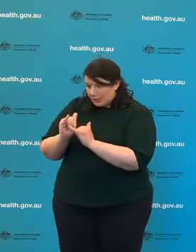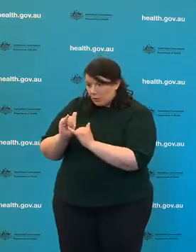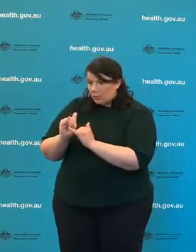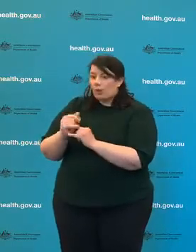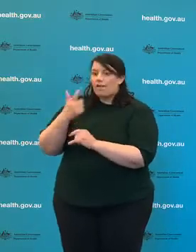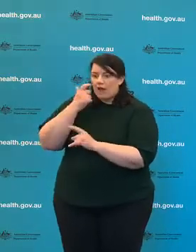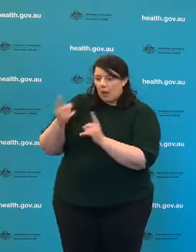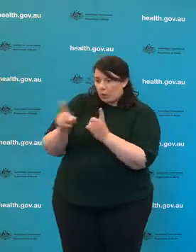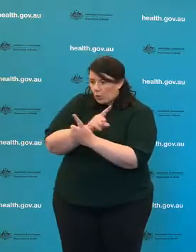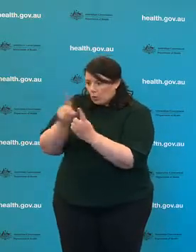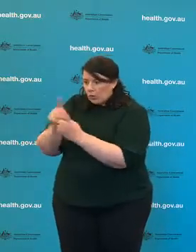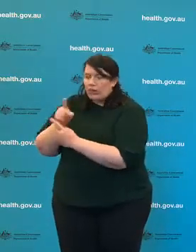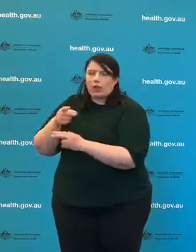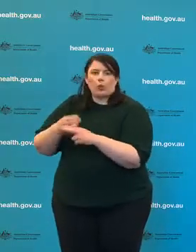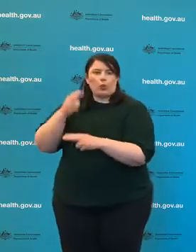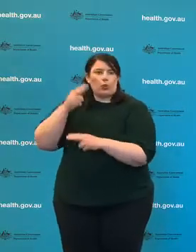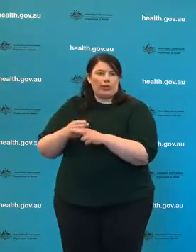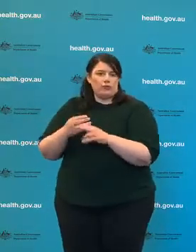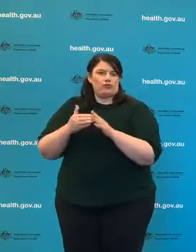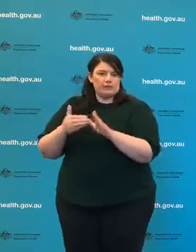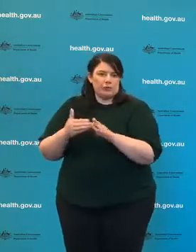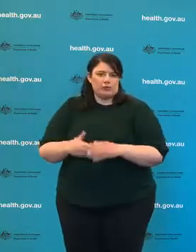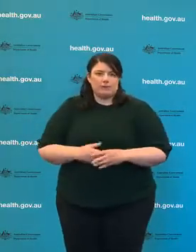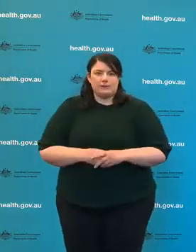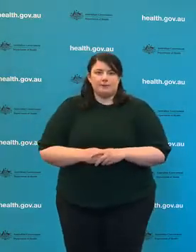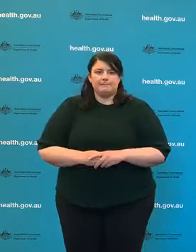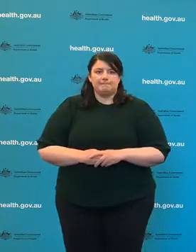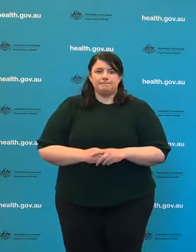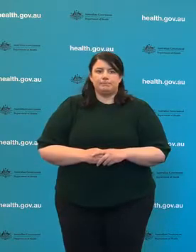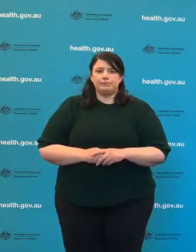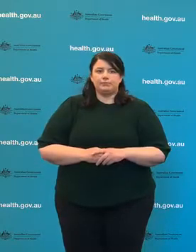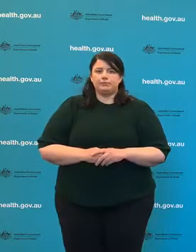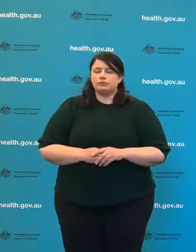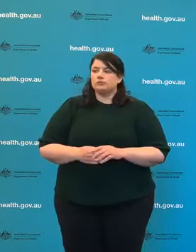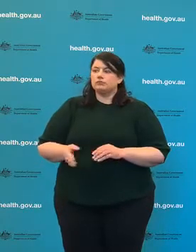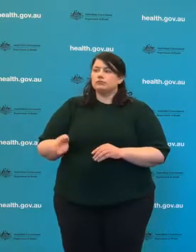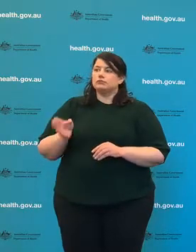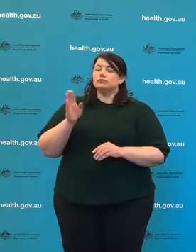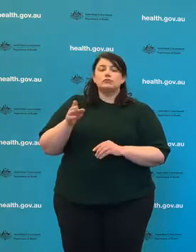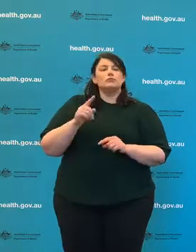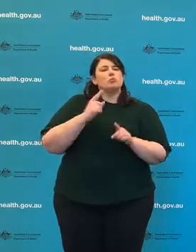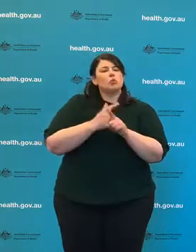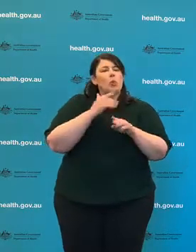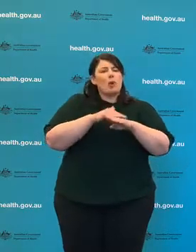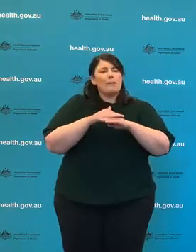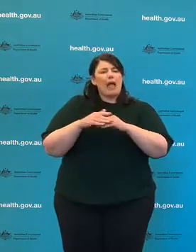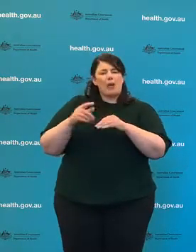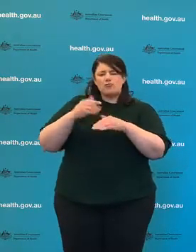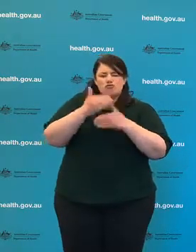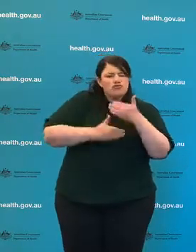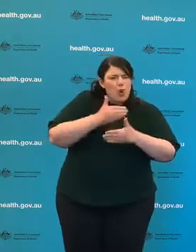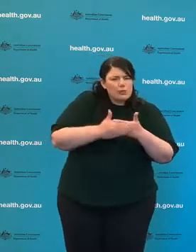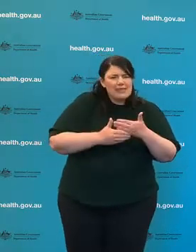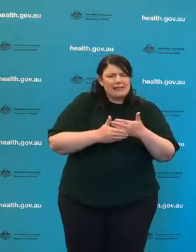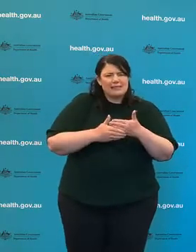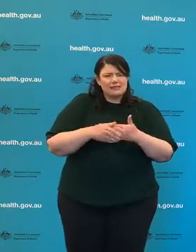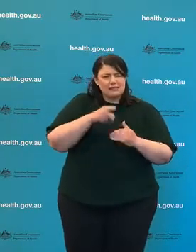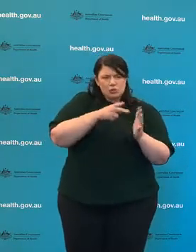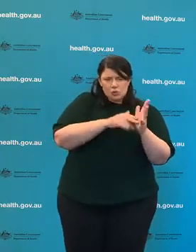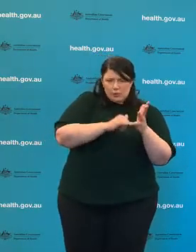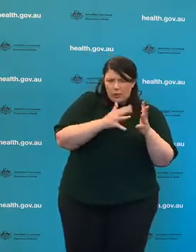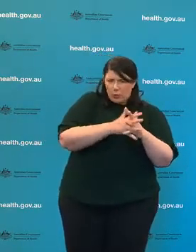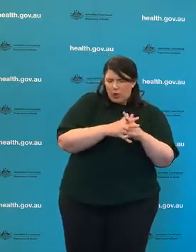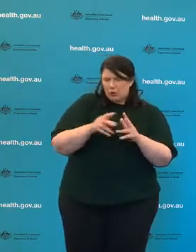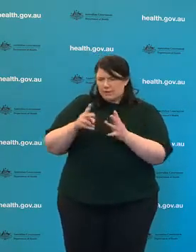possible. On the actual method though, what's the actual difference between what New South Wales is doing versus what Victoria is doing, like on an actual